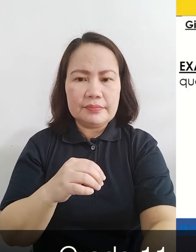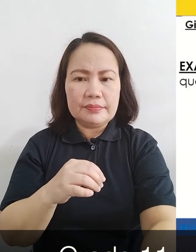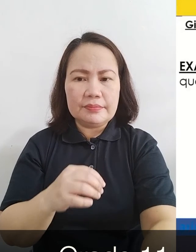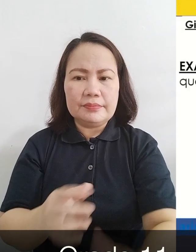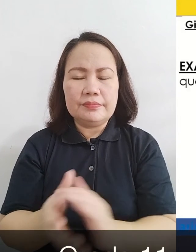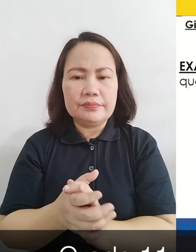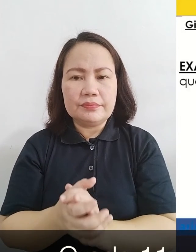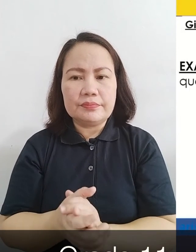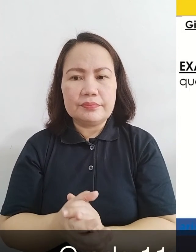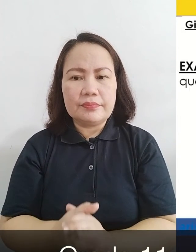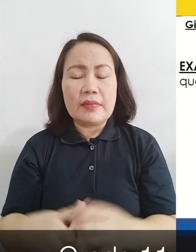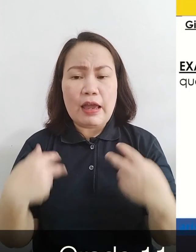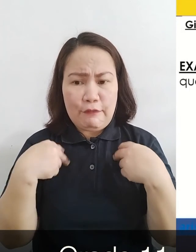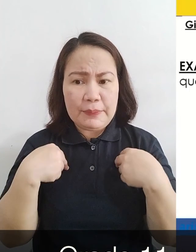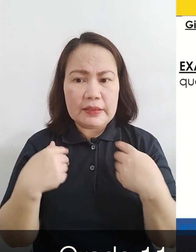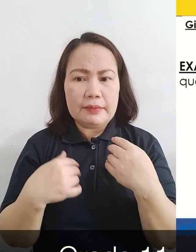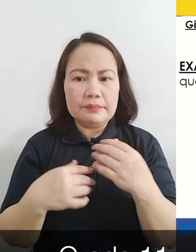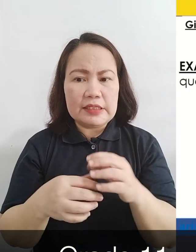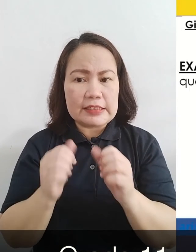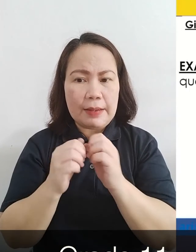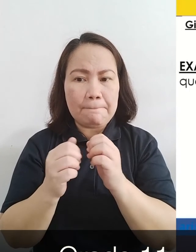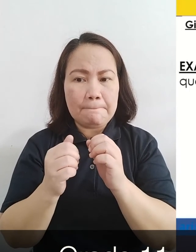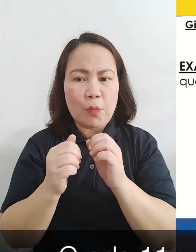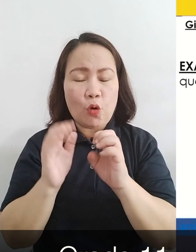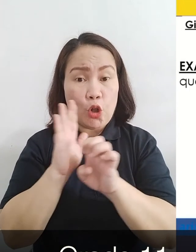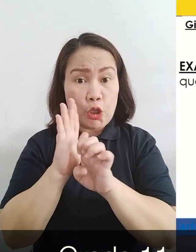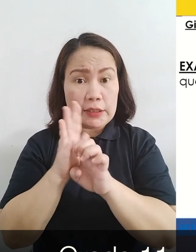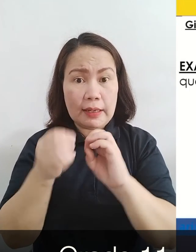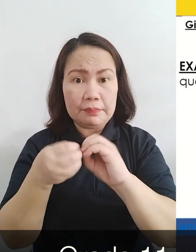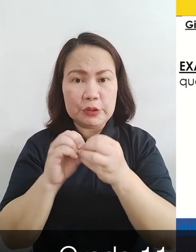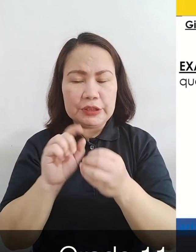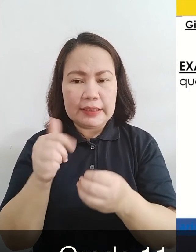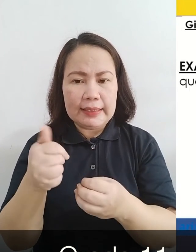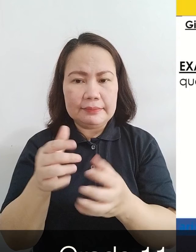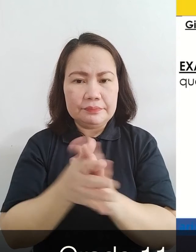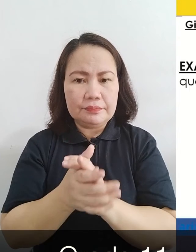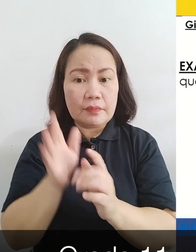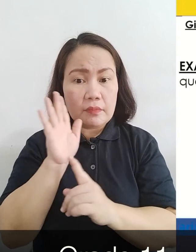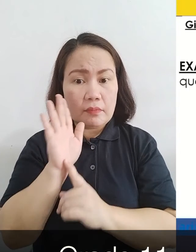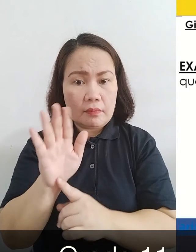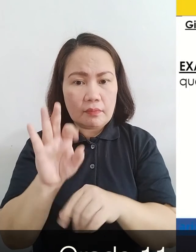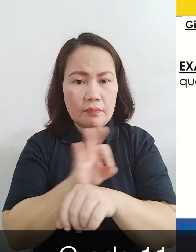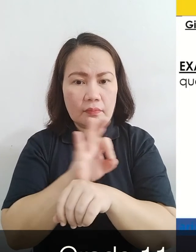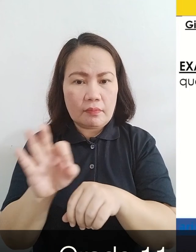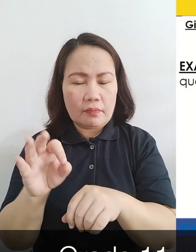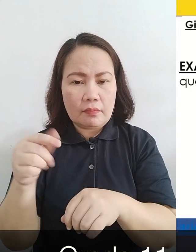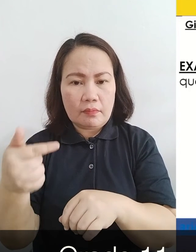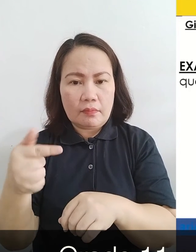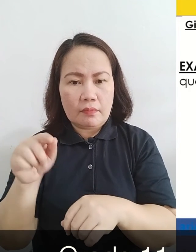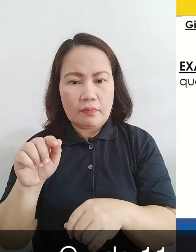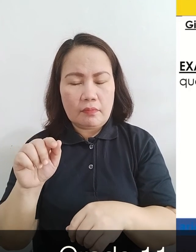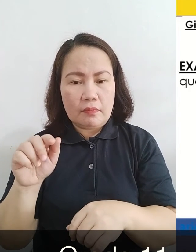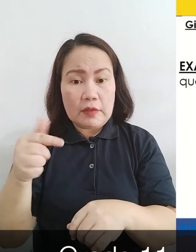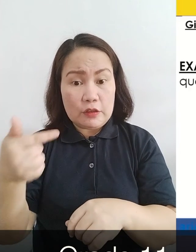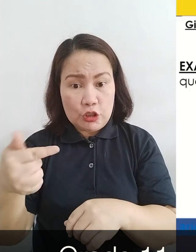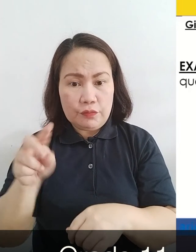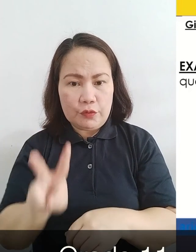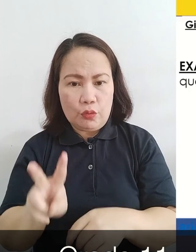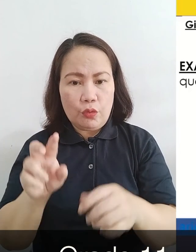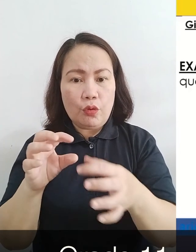Okay, meron pa. Express the function g of 2 of x is equal to x minus